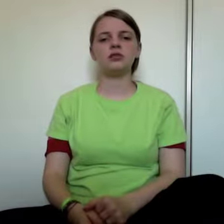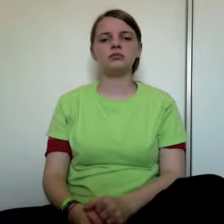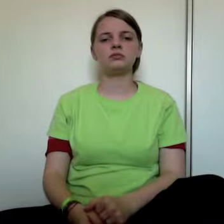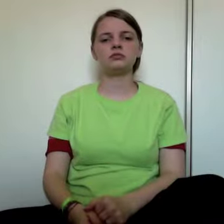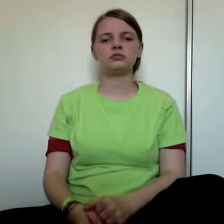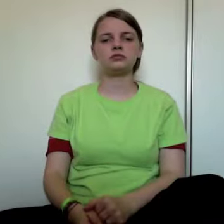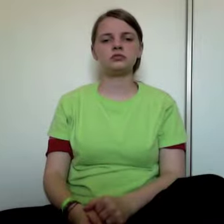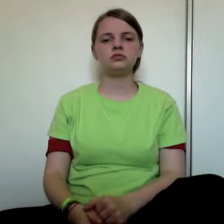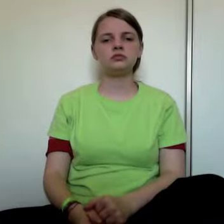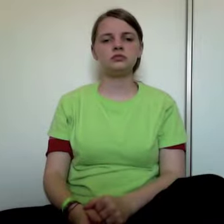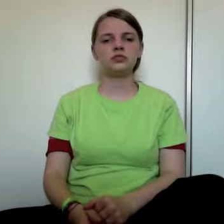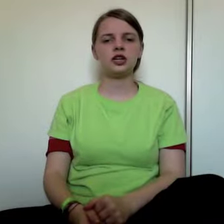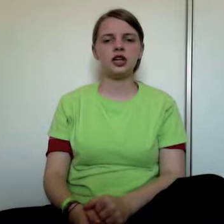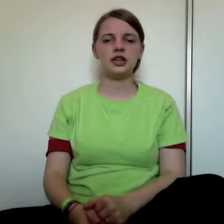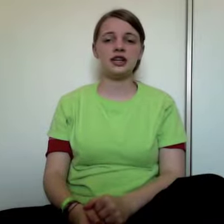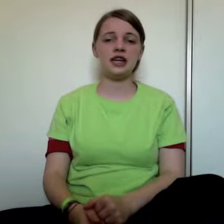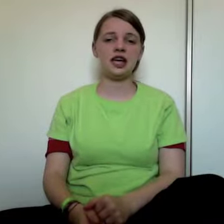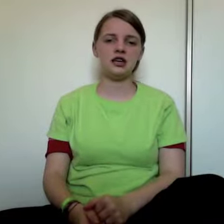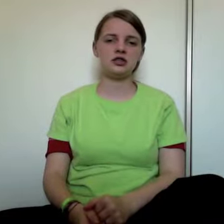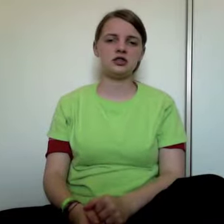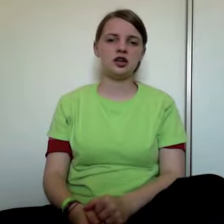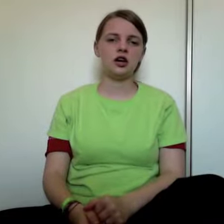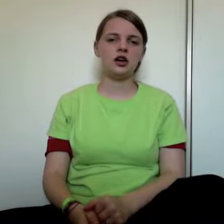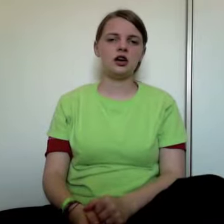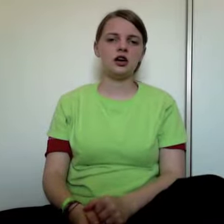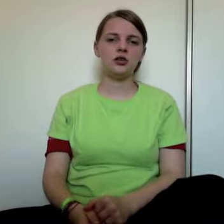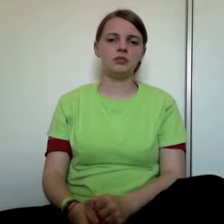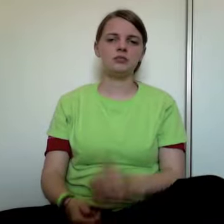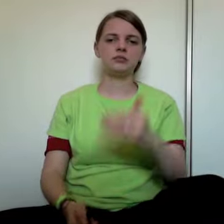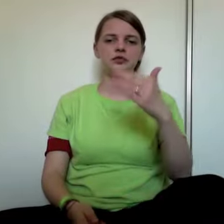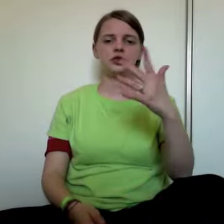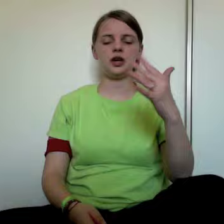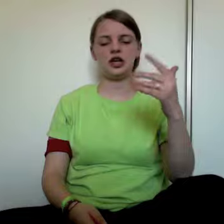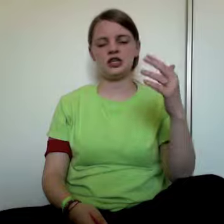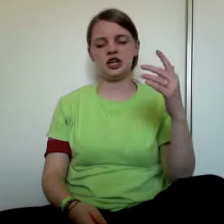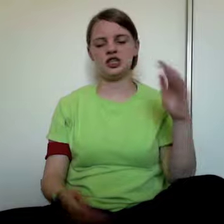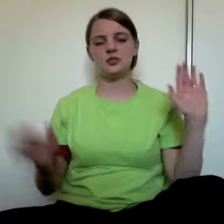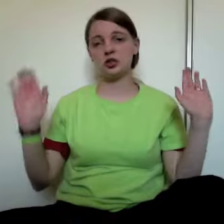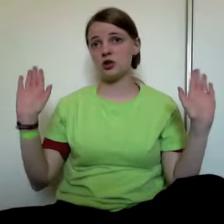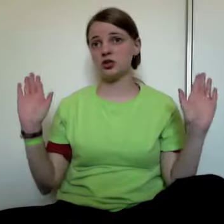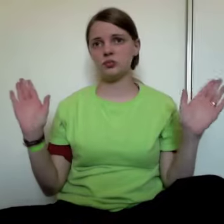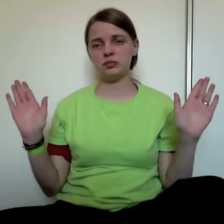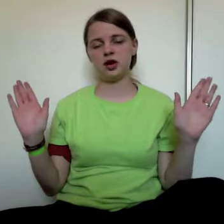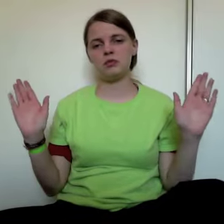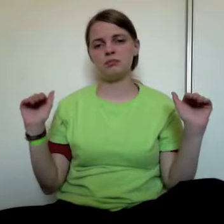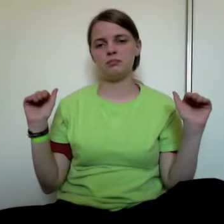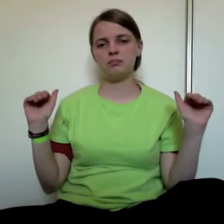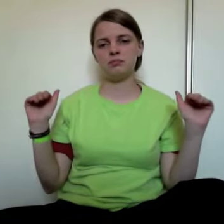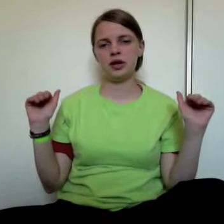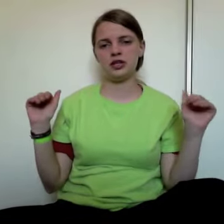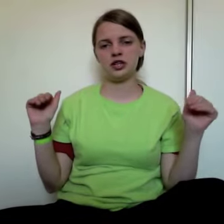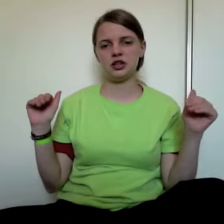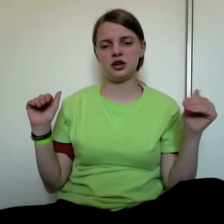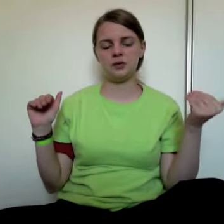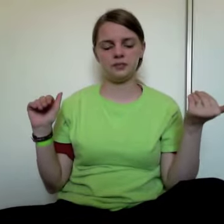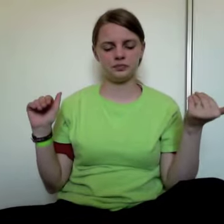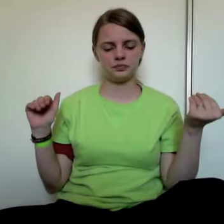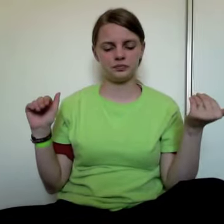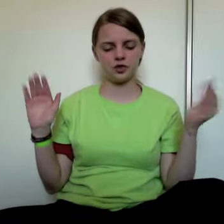and then the end. So end hand shape. It's also bent.